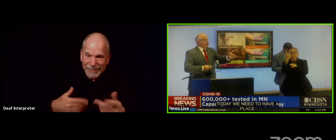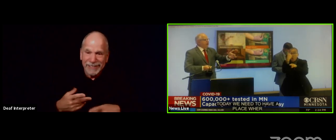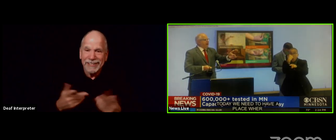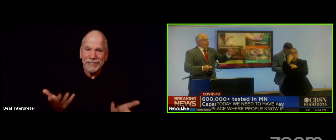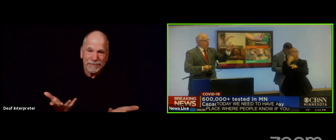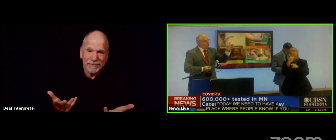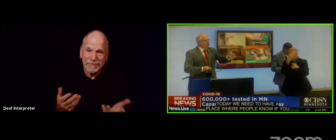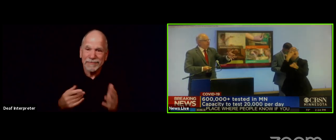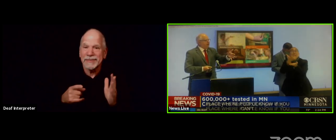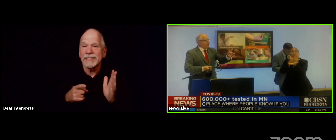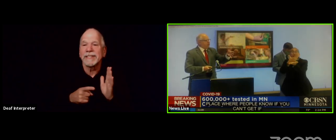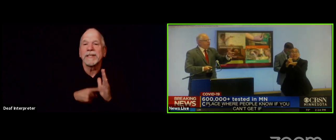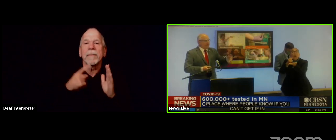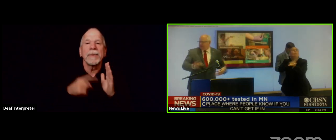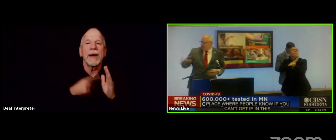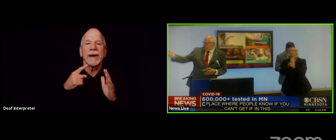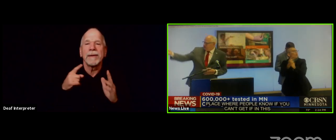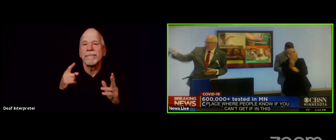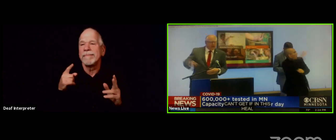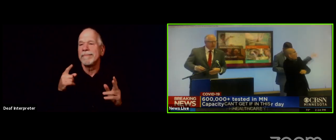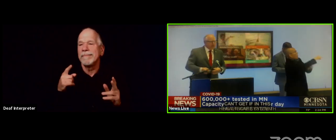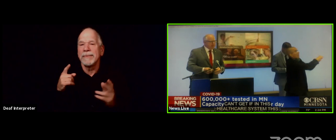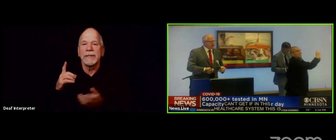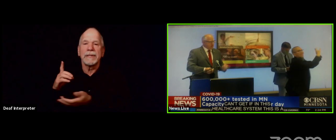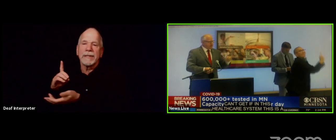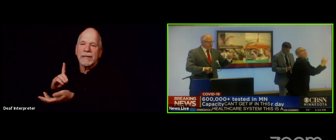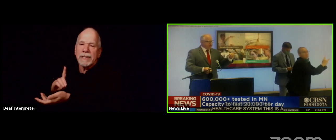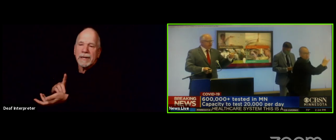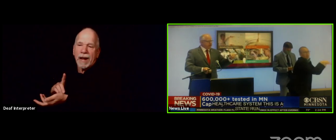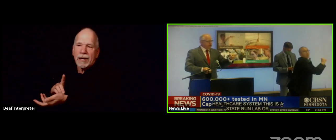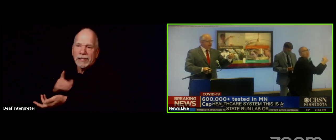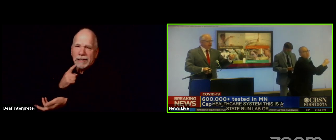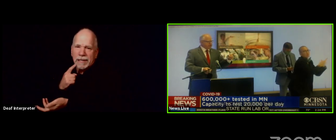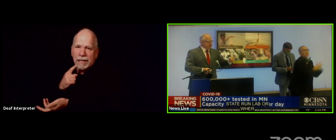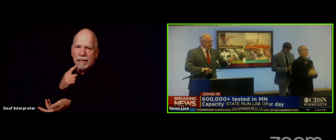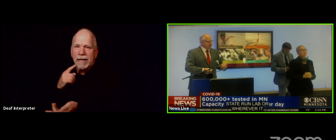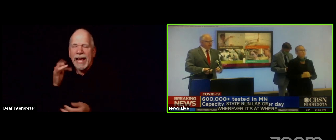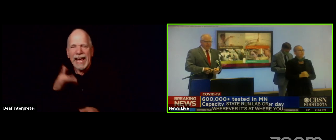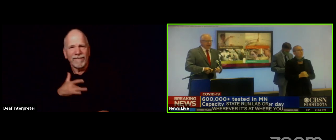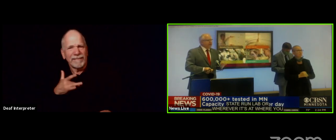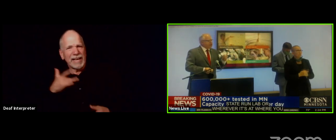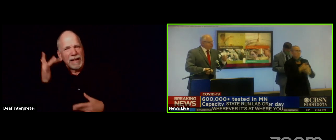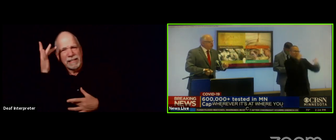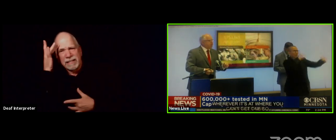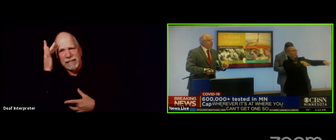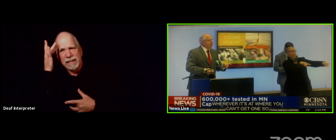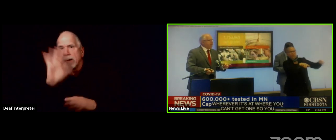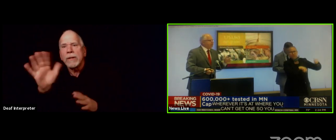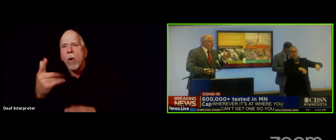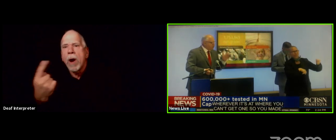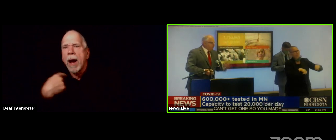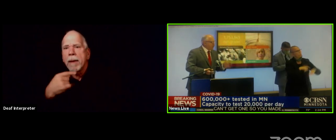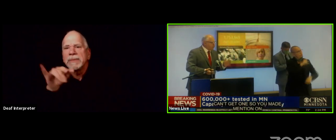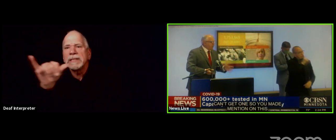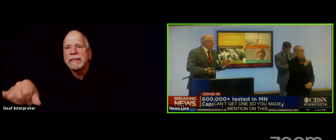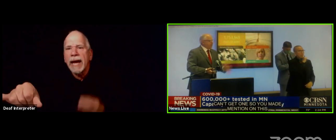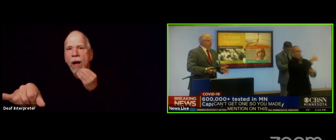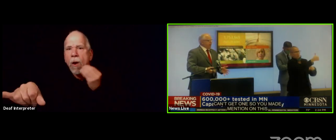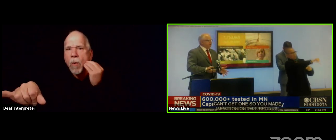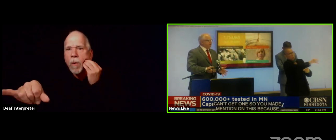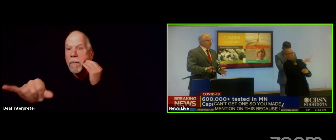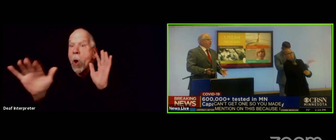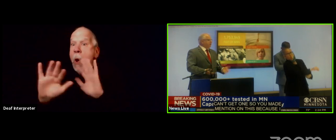state-run lab or wherever it's at where you can get one. So Jan, you may mention on this because I don't deny that is still happening. It should not be happening because we do have